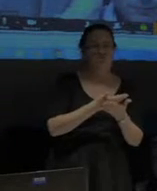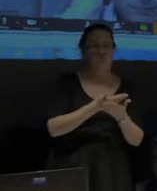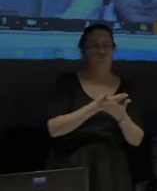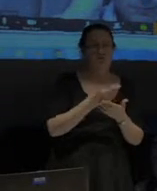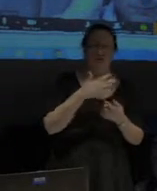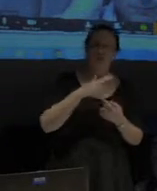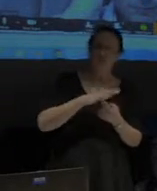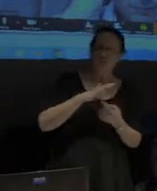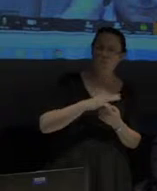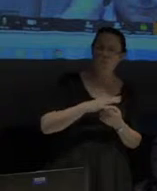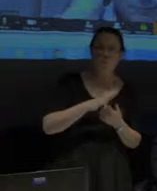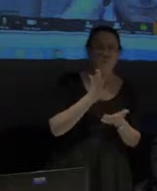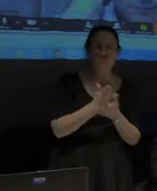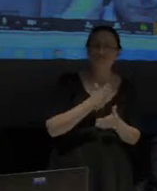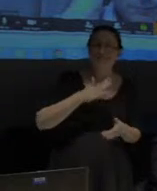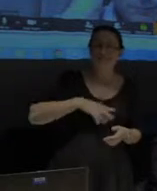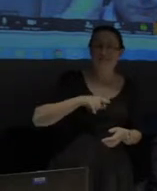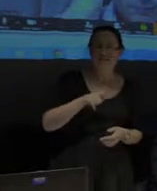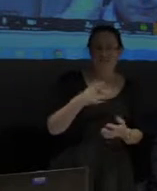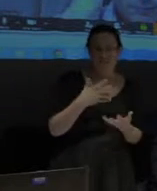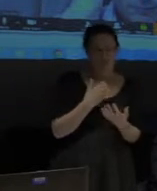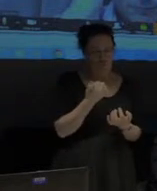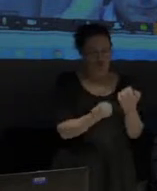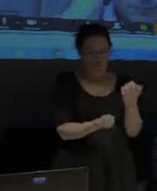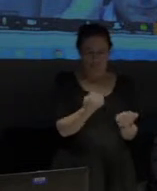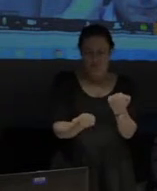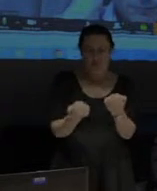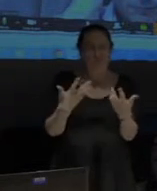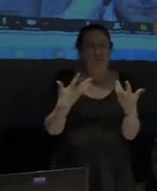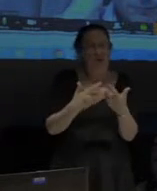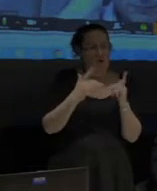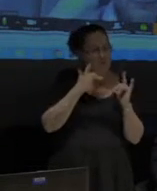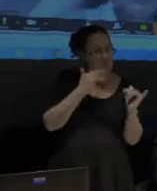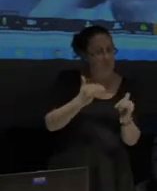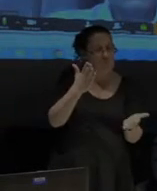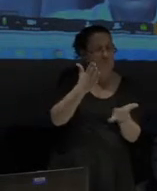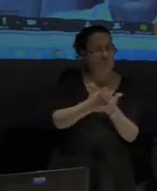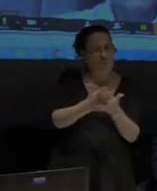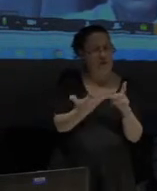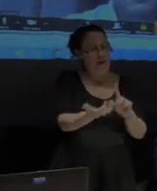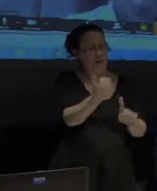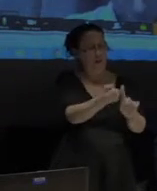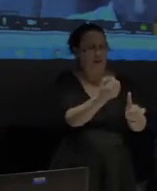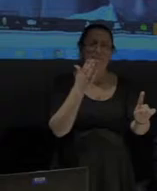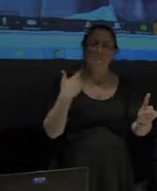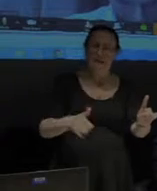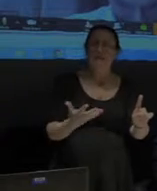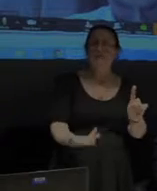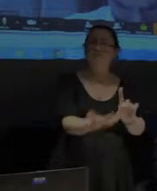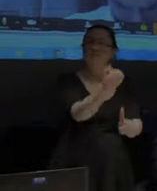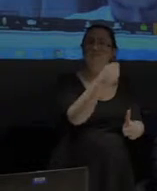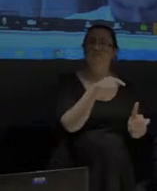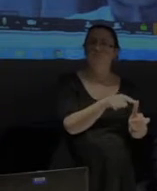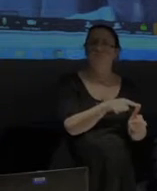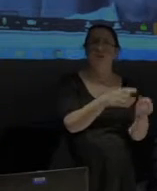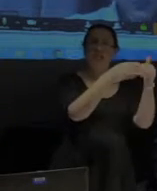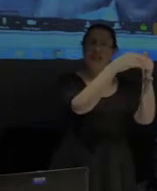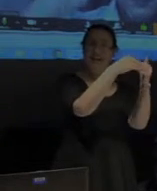vital. We need some measures to make sure that we're achieving outcomes. Leaders have responsibilities